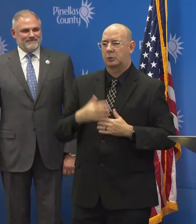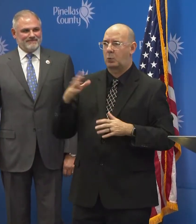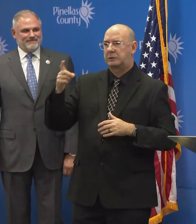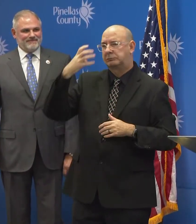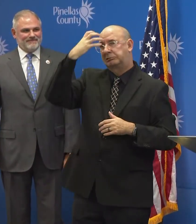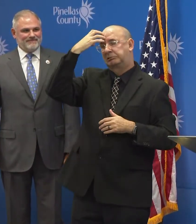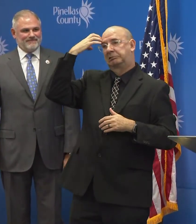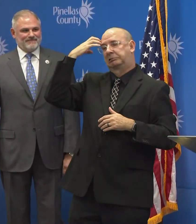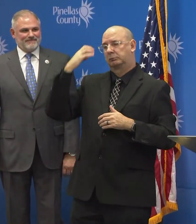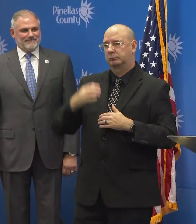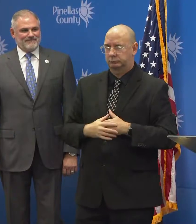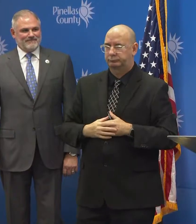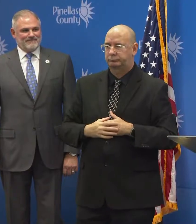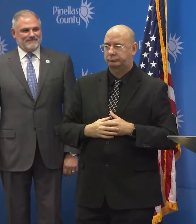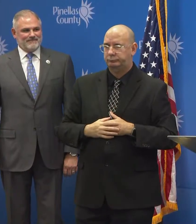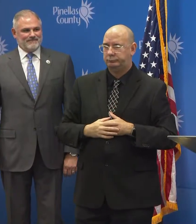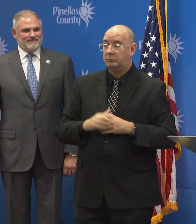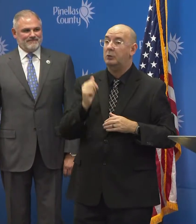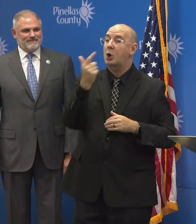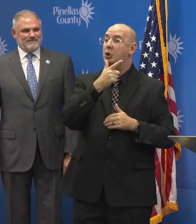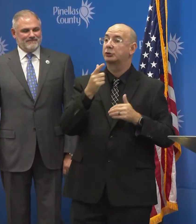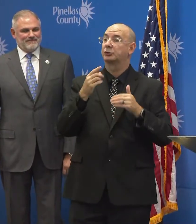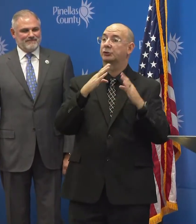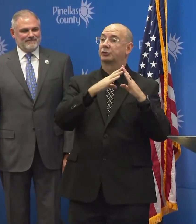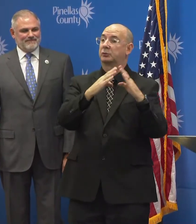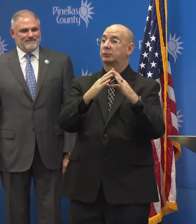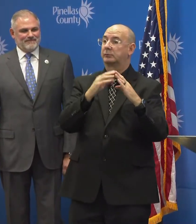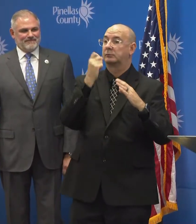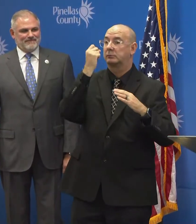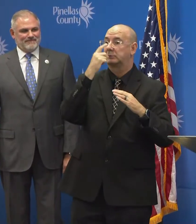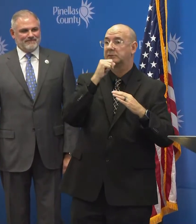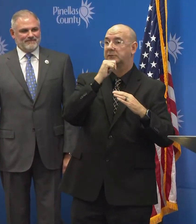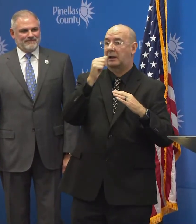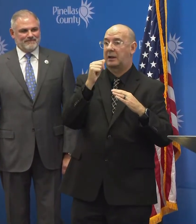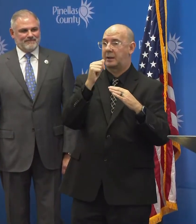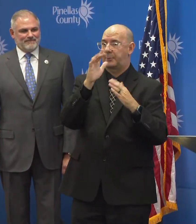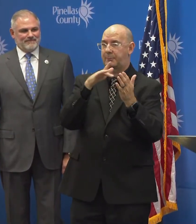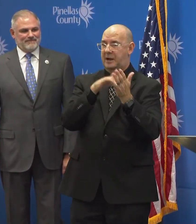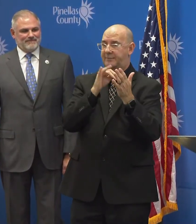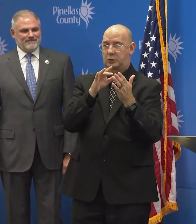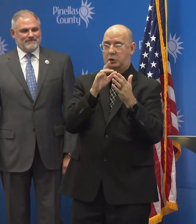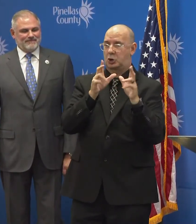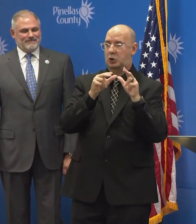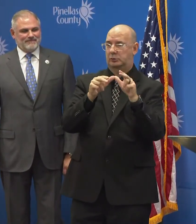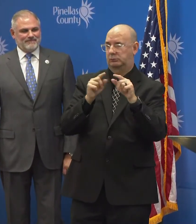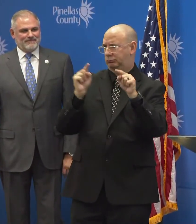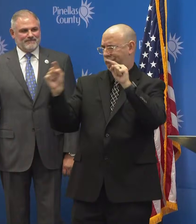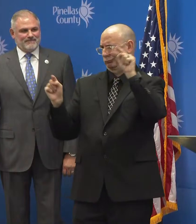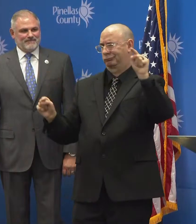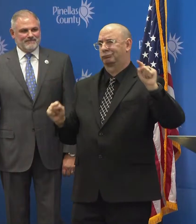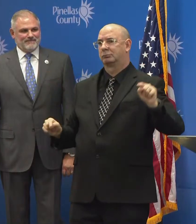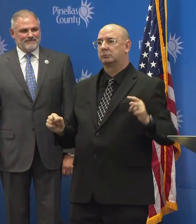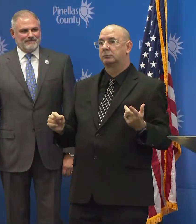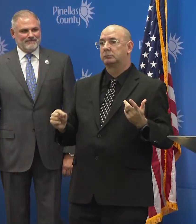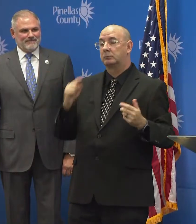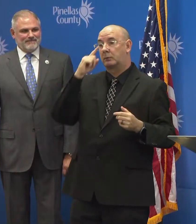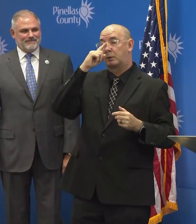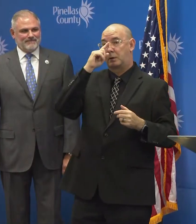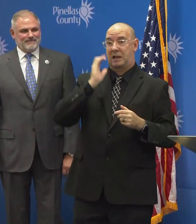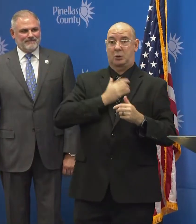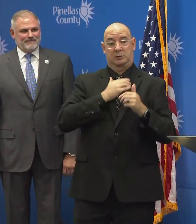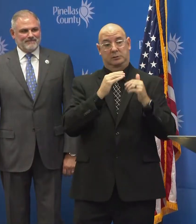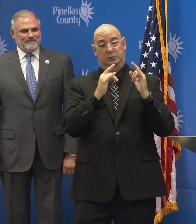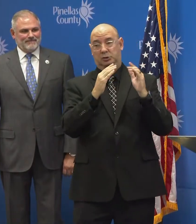are outside of the surge areas, just in case there's any additional intensification. Our list of all of our shelters can be found at